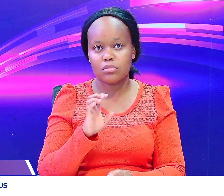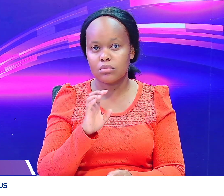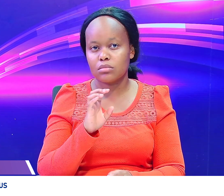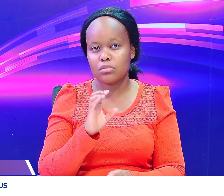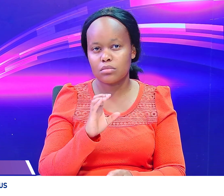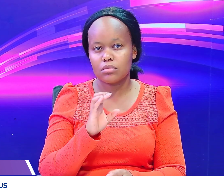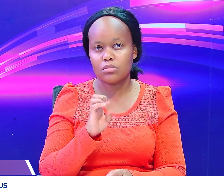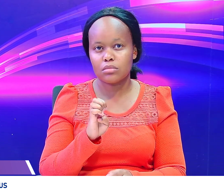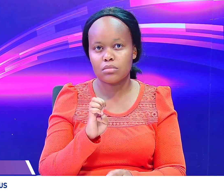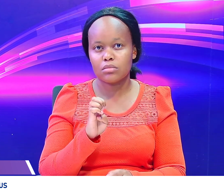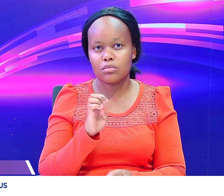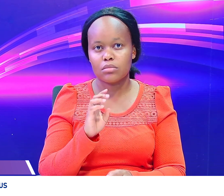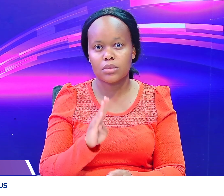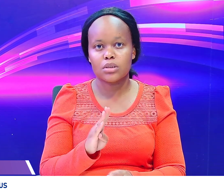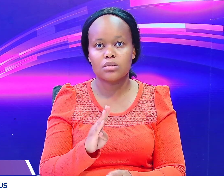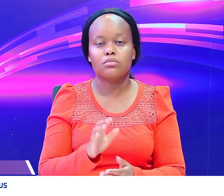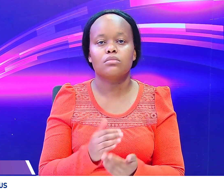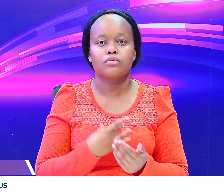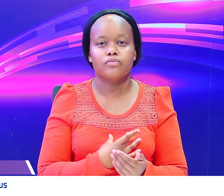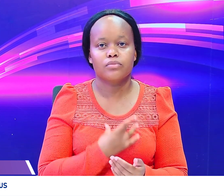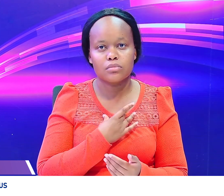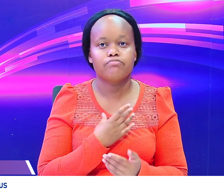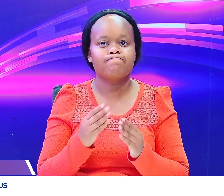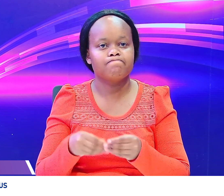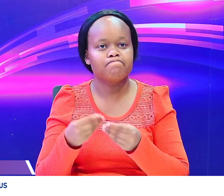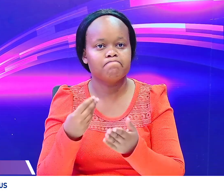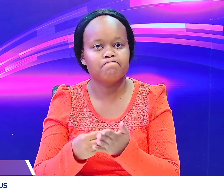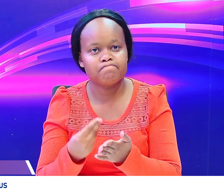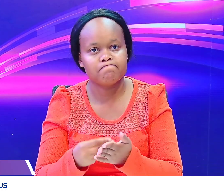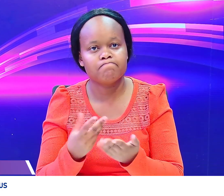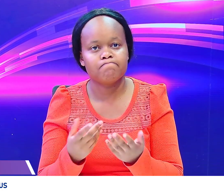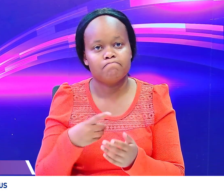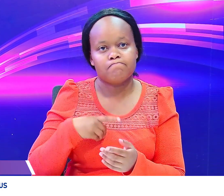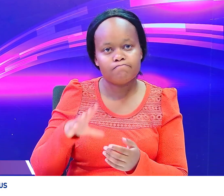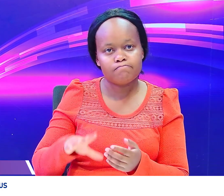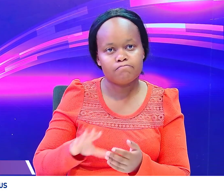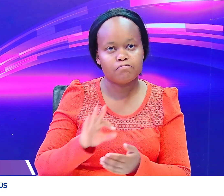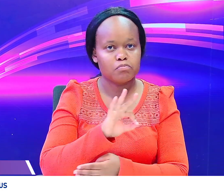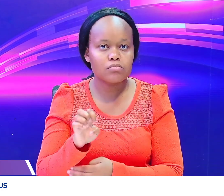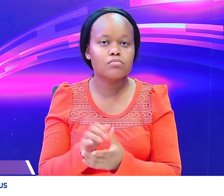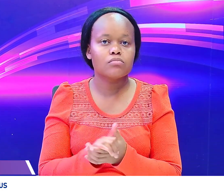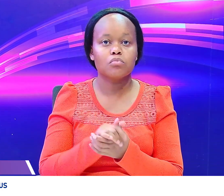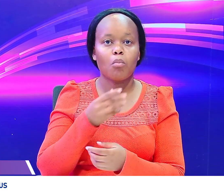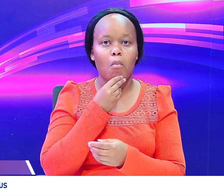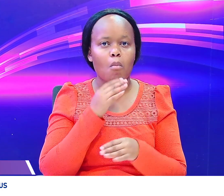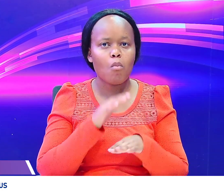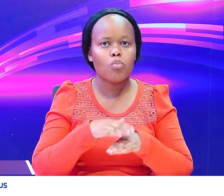fees. He, however, advised against continuing the stunt, noting that extreme acts were unnecessary to